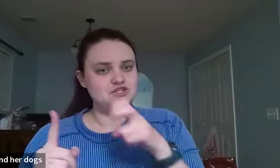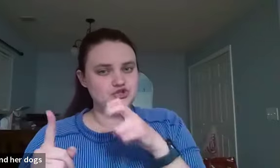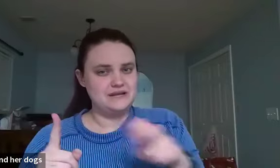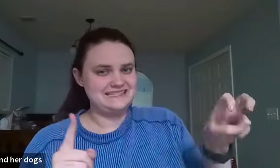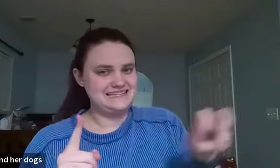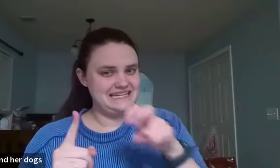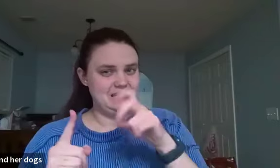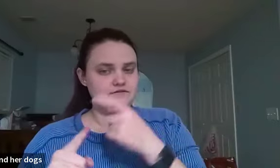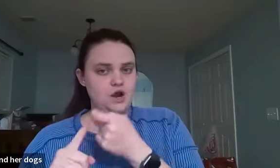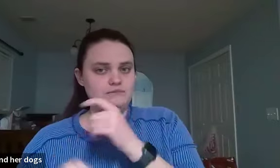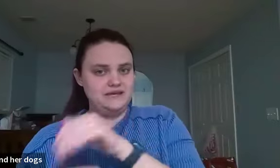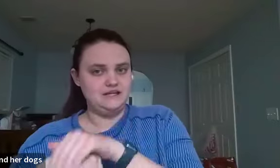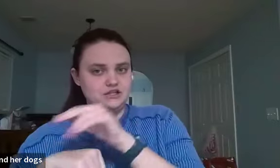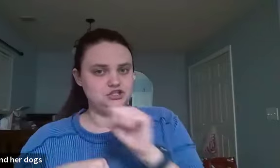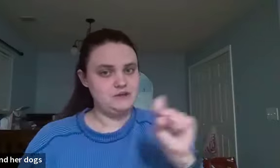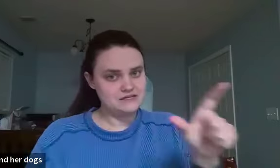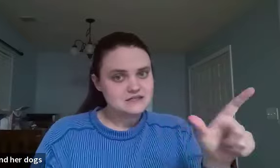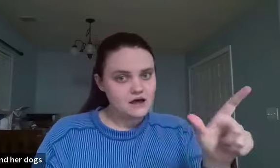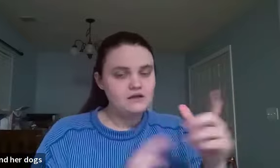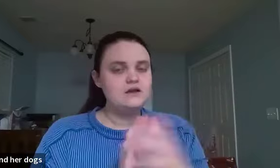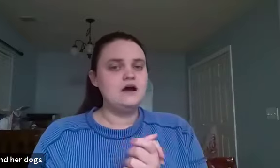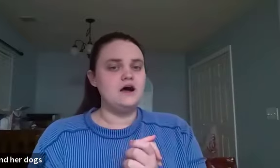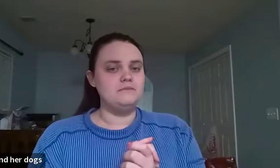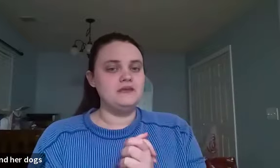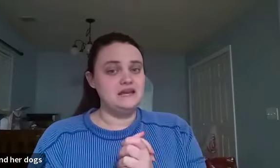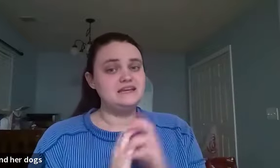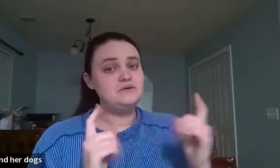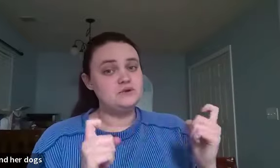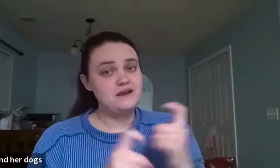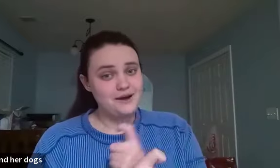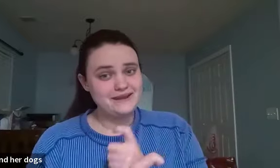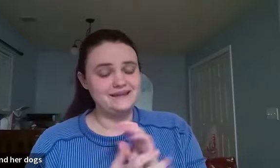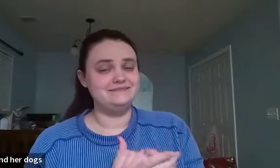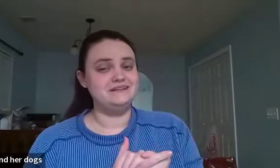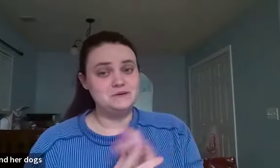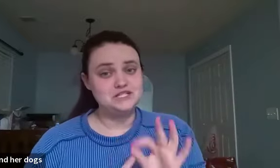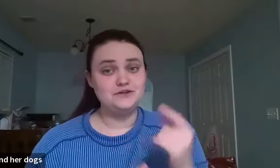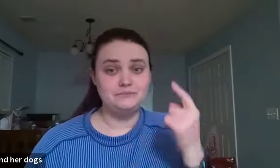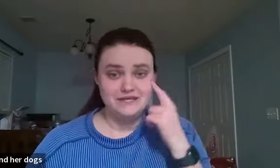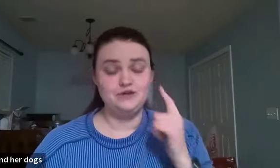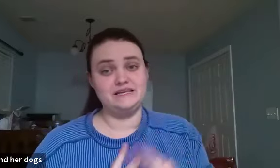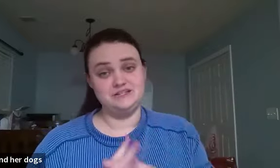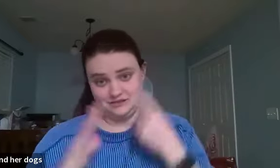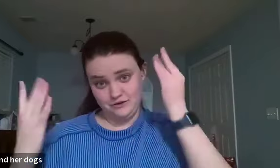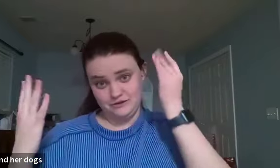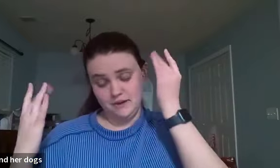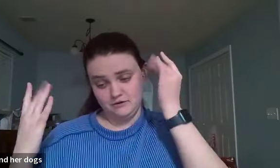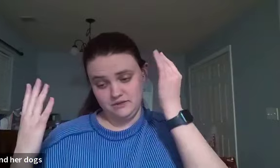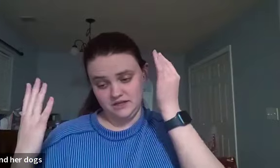the translating from English to ASL. And it can get really complicated, especially if you're me, who likes to sit there and spiral and be